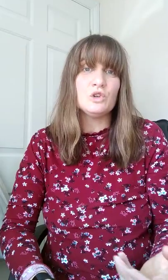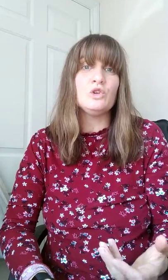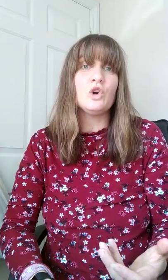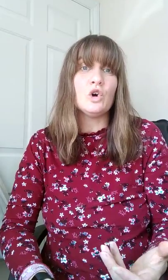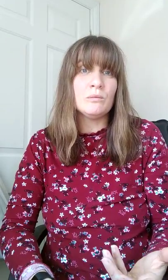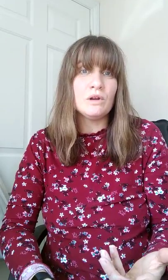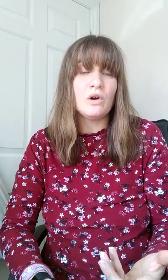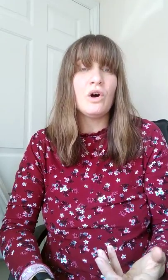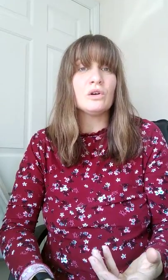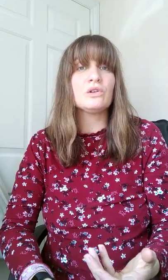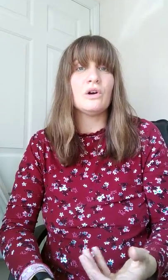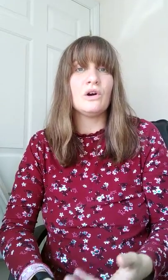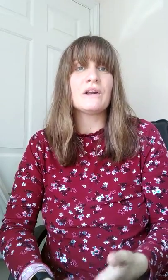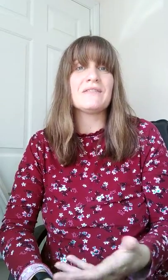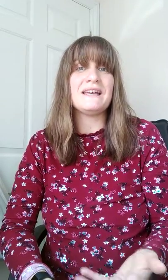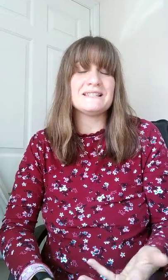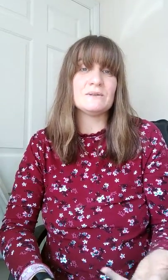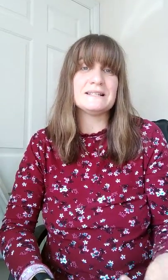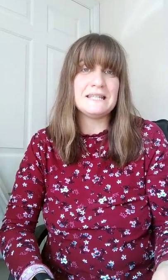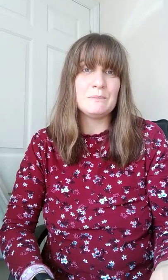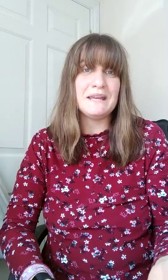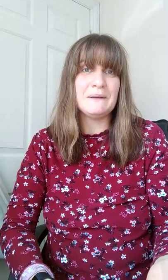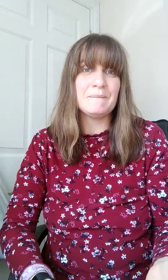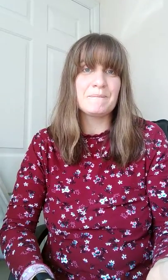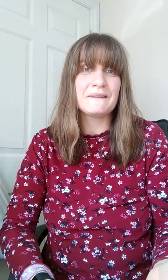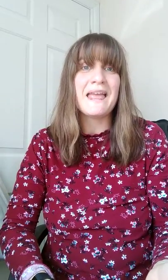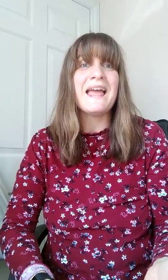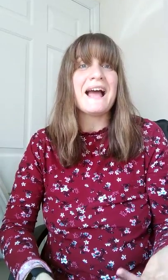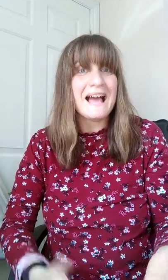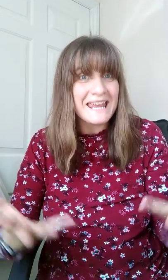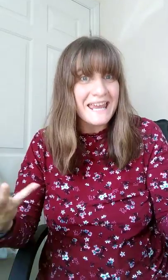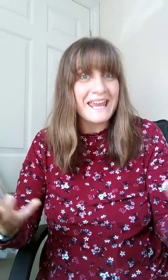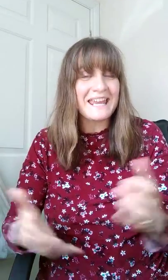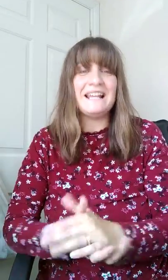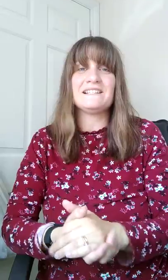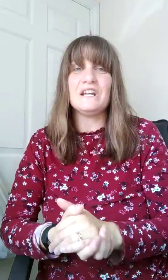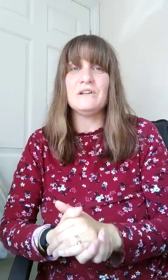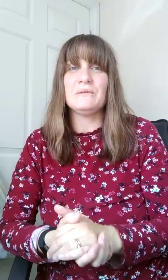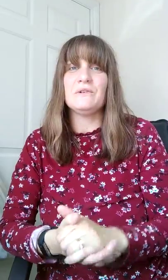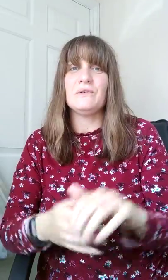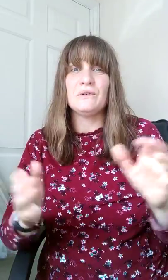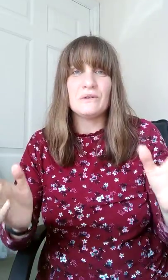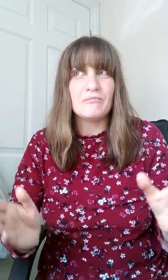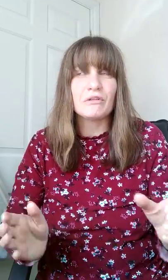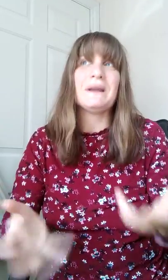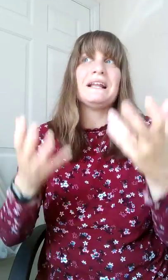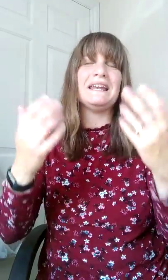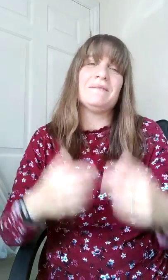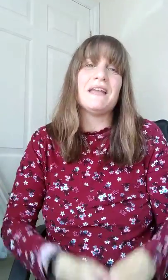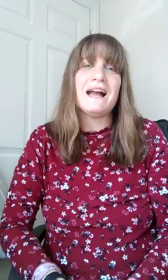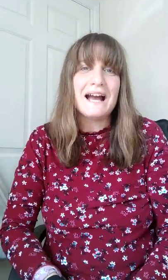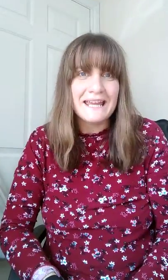Il dorme encore? They're still sleeping. Allez, let's go. Or quickly. Allez,